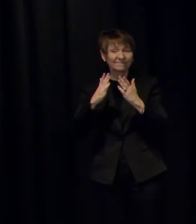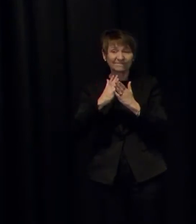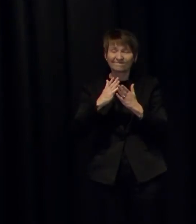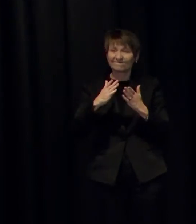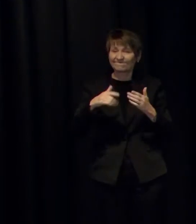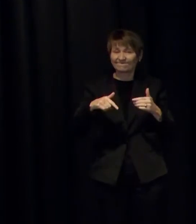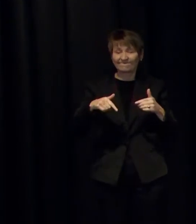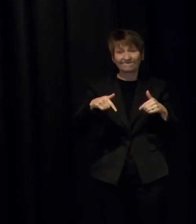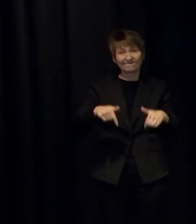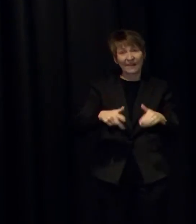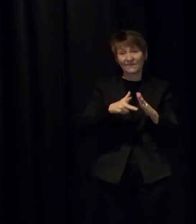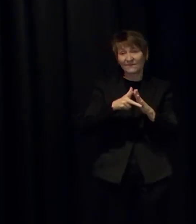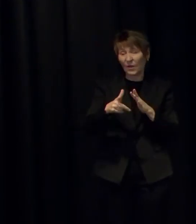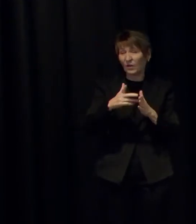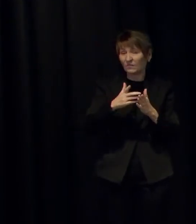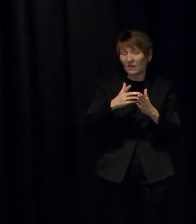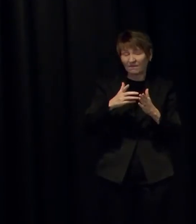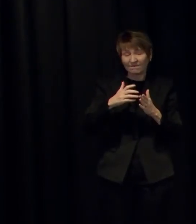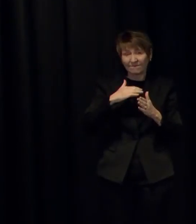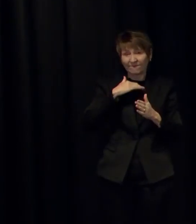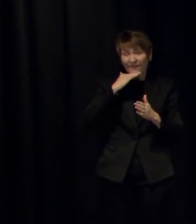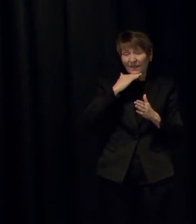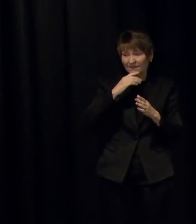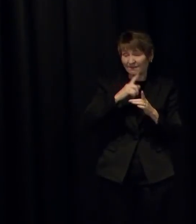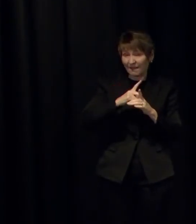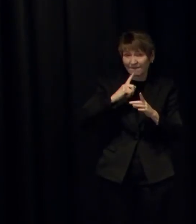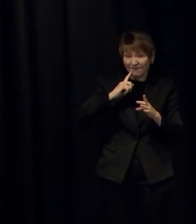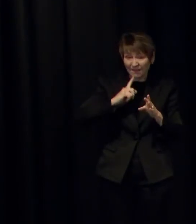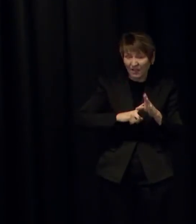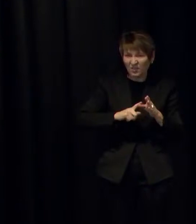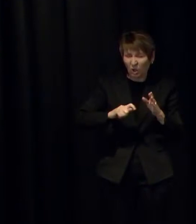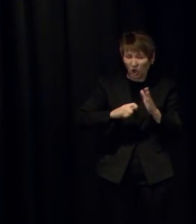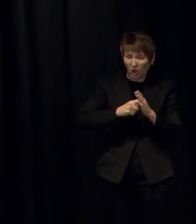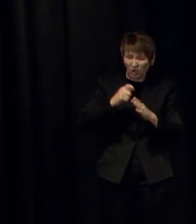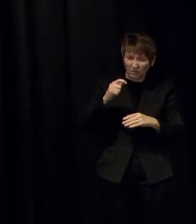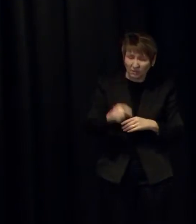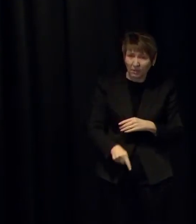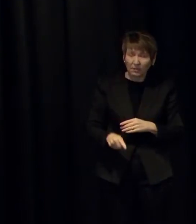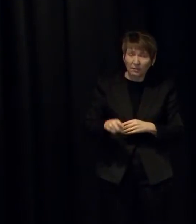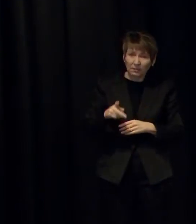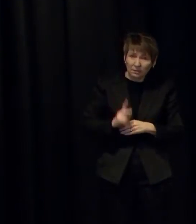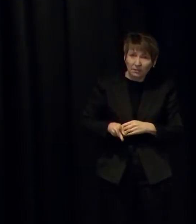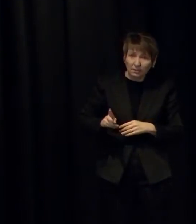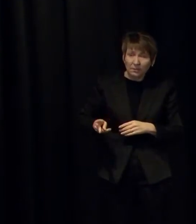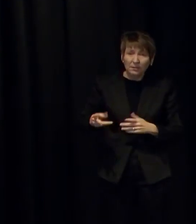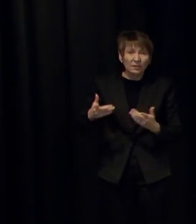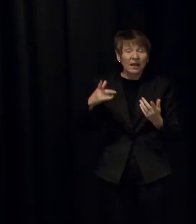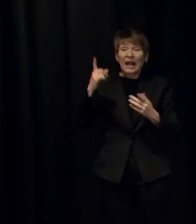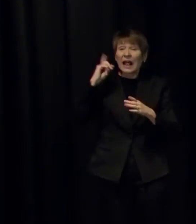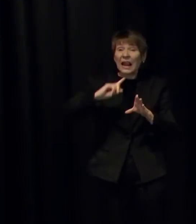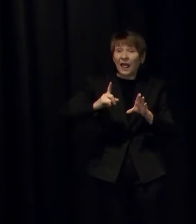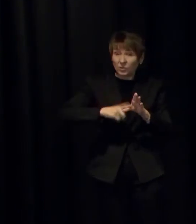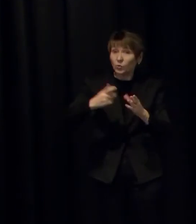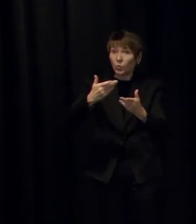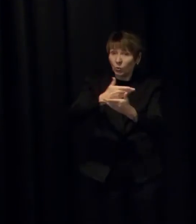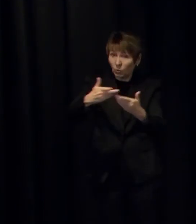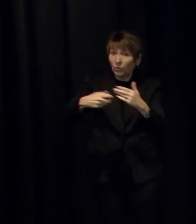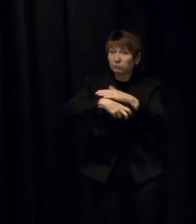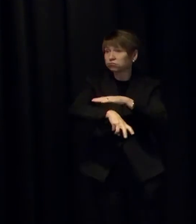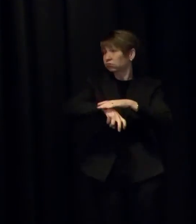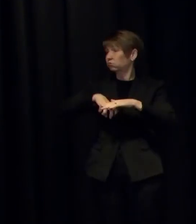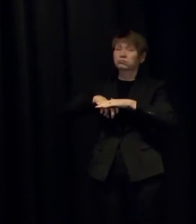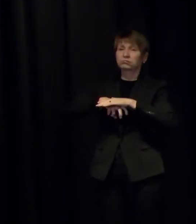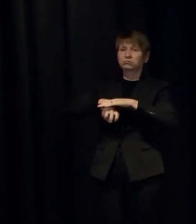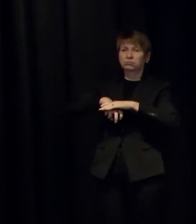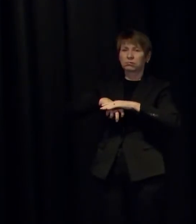fatigue. There hasn't been the same level of compliance in 2021 as there was in 2020. So that meant our effective reproduction